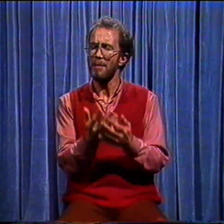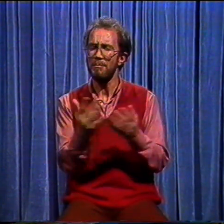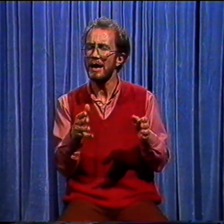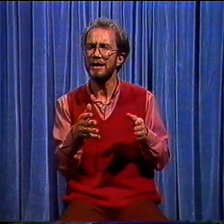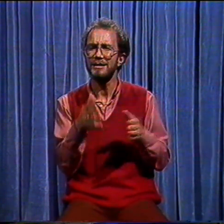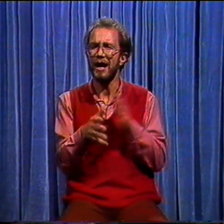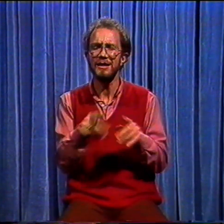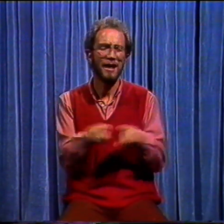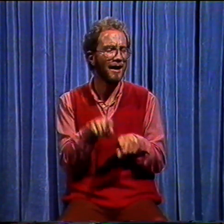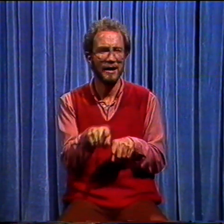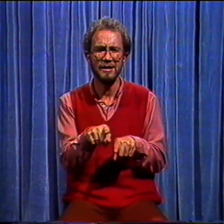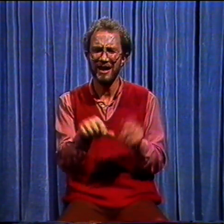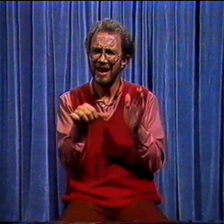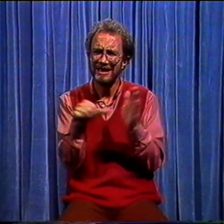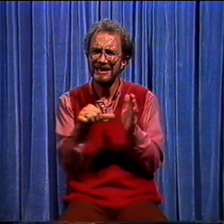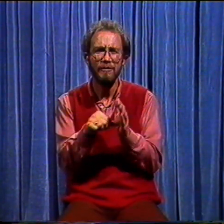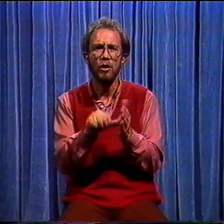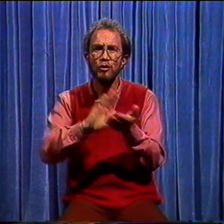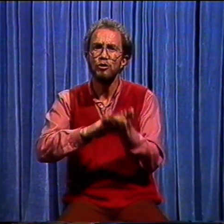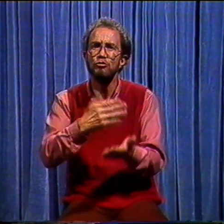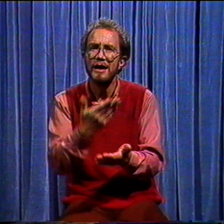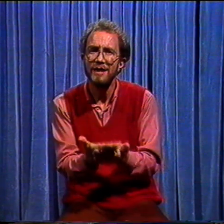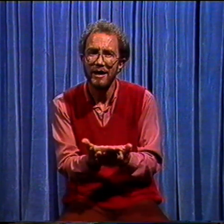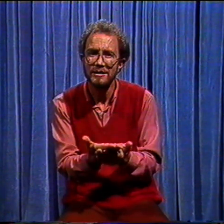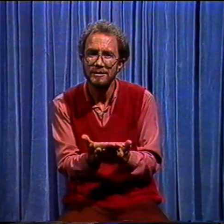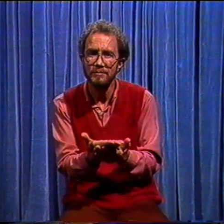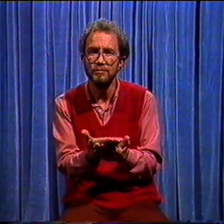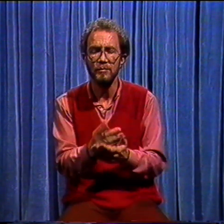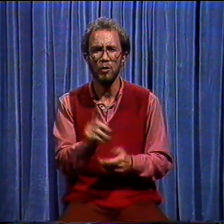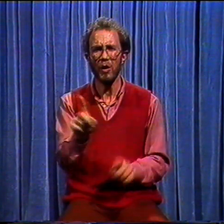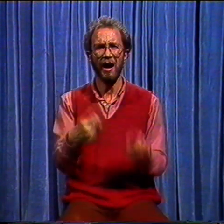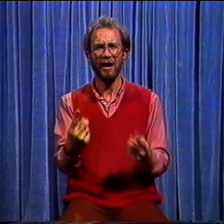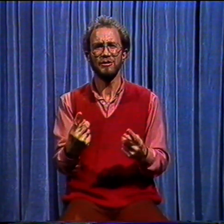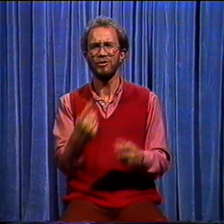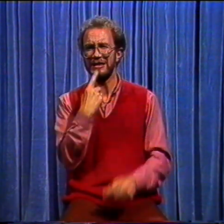And there are many signs like this which are difficult to translate. You can't do